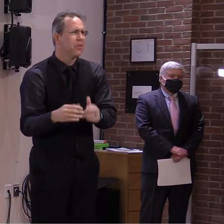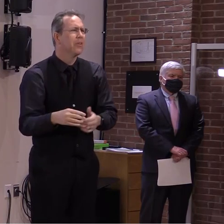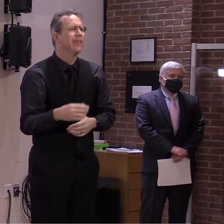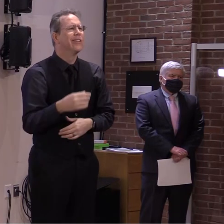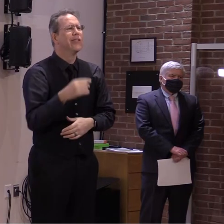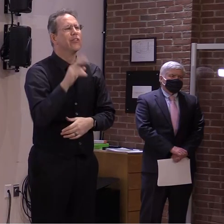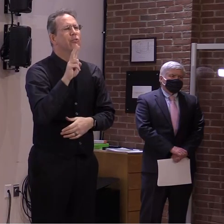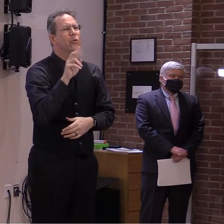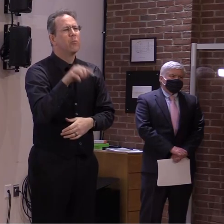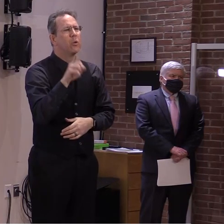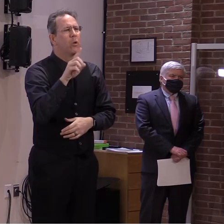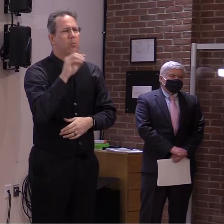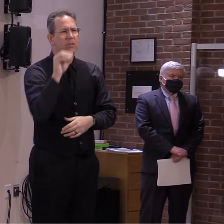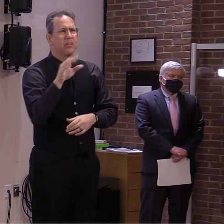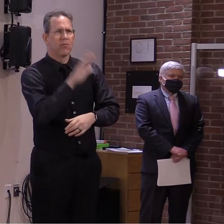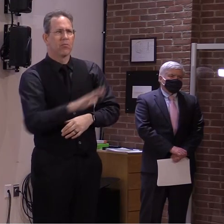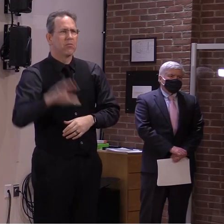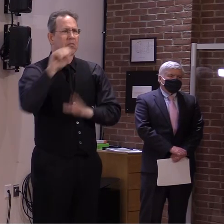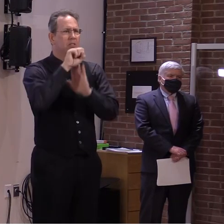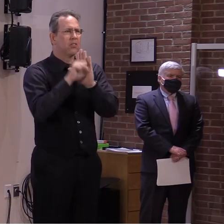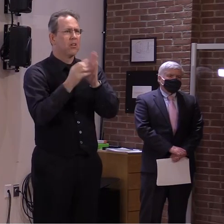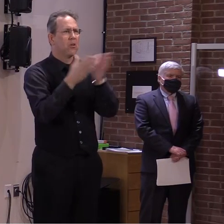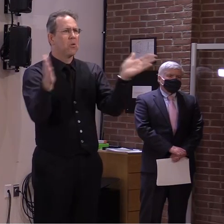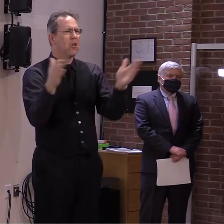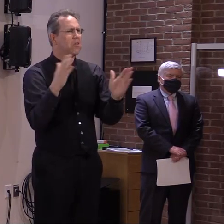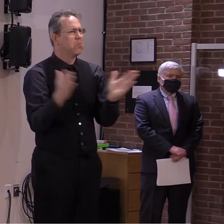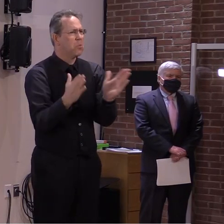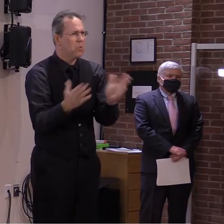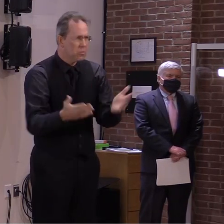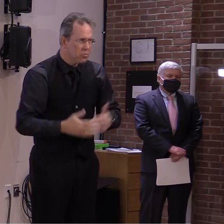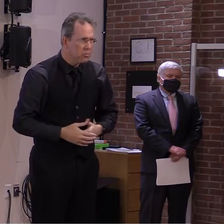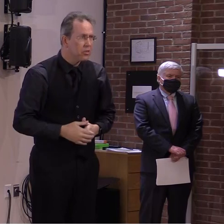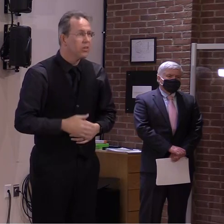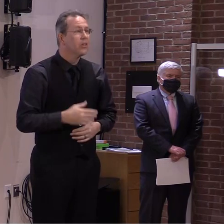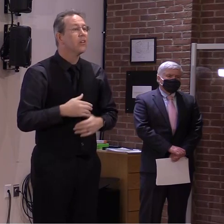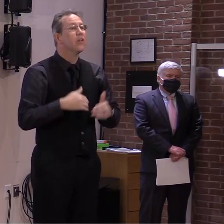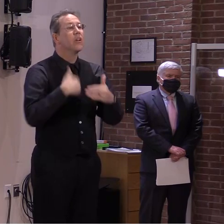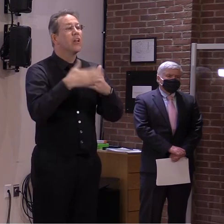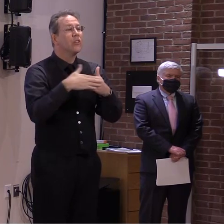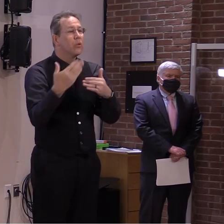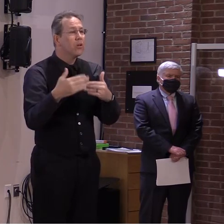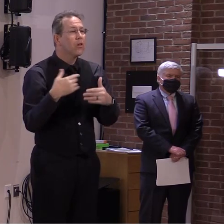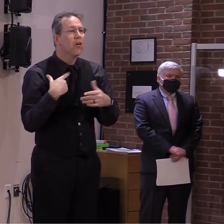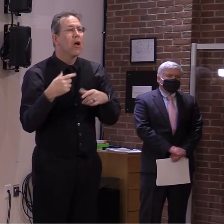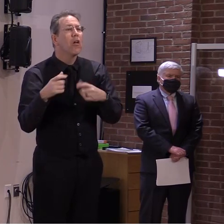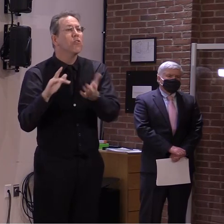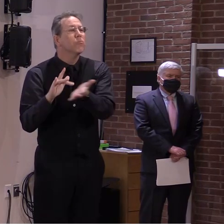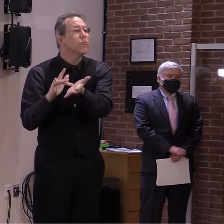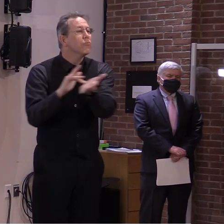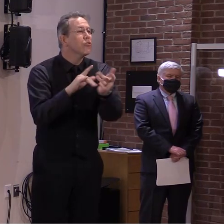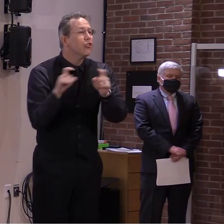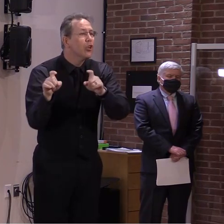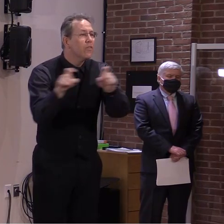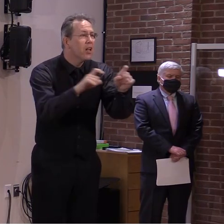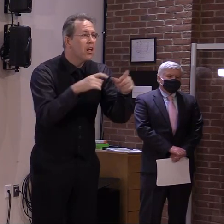in the process of reviewing next steps with the surveillance testing program, but no final decision has been made at this